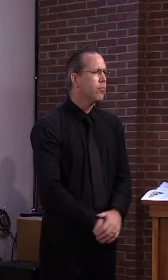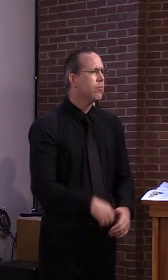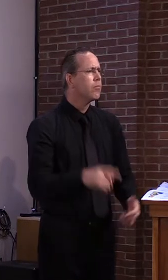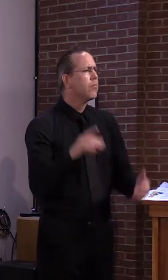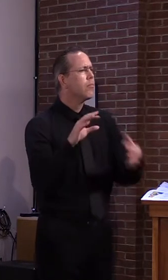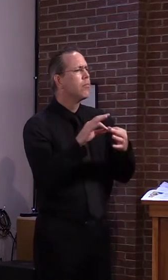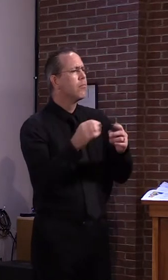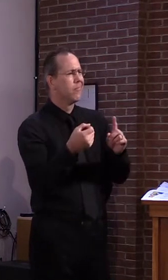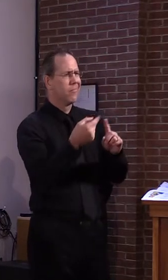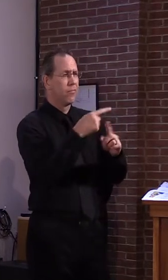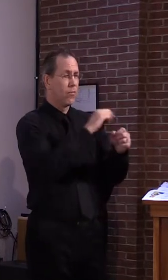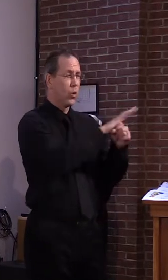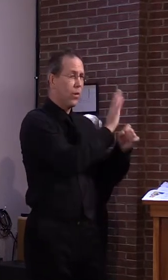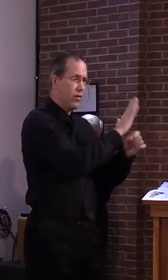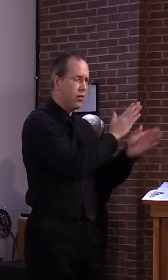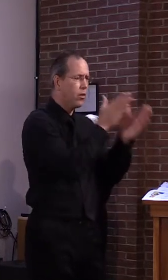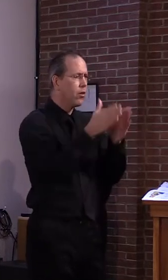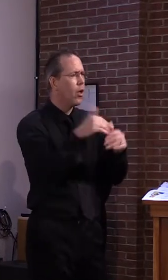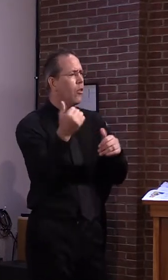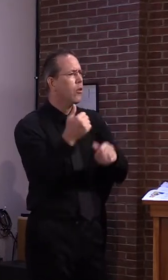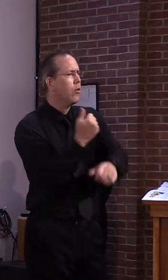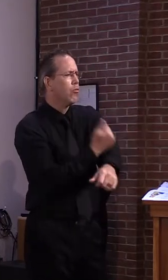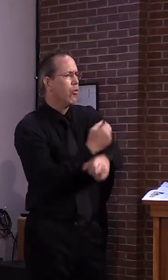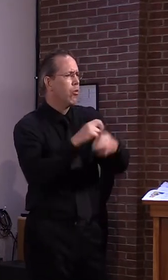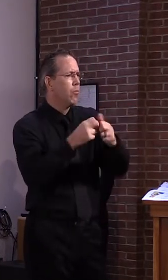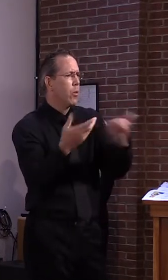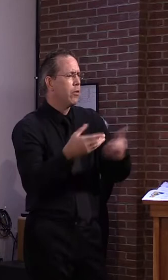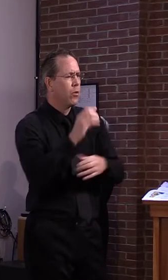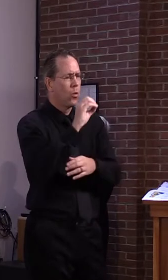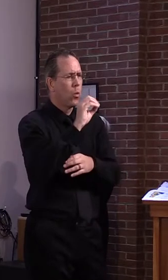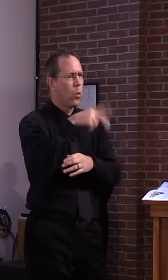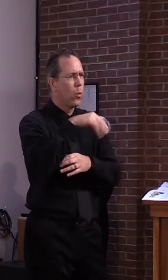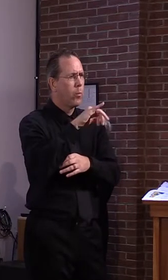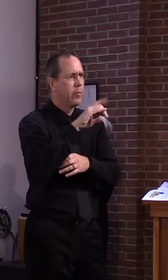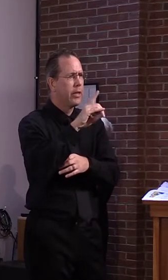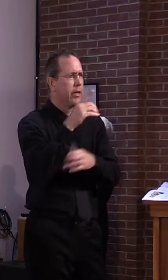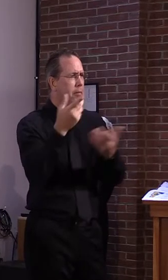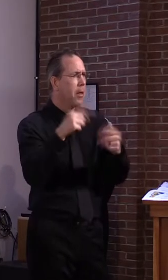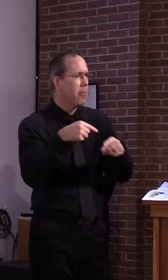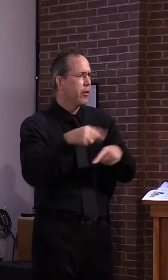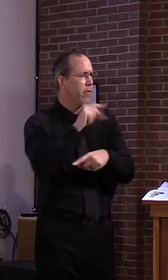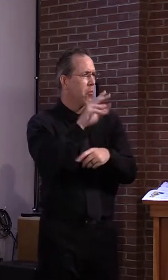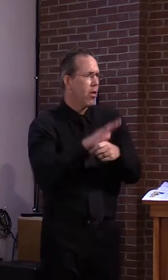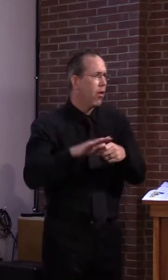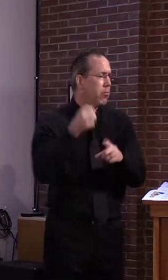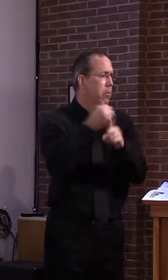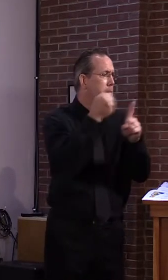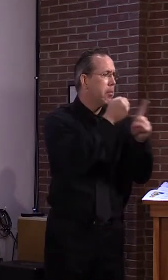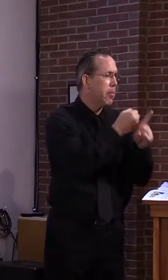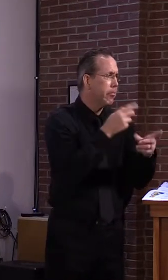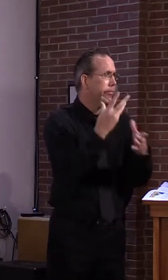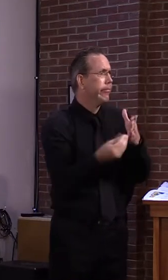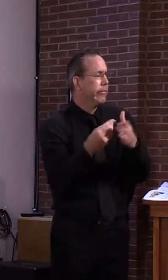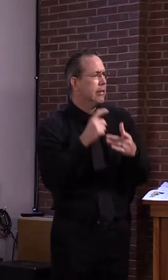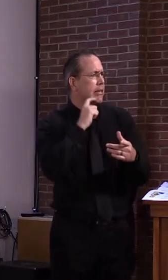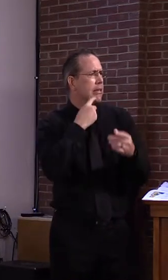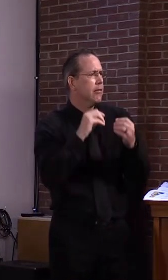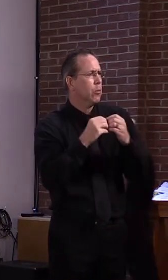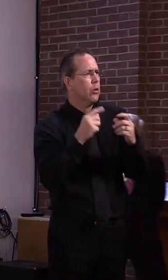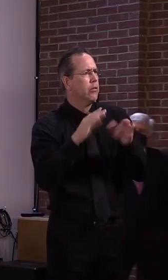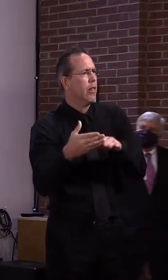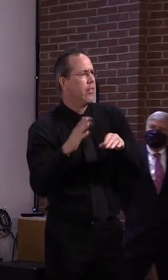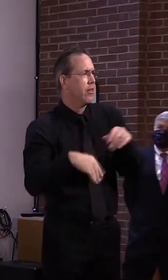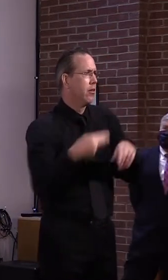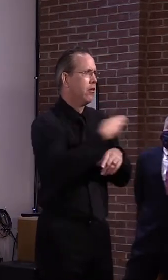So there's a lot of ongoing programs that are going on right now. I hope your prophecy is untrue, that it would be